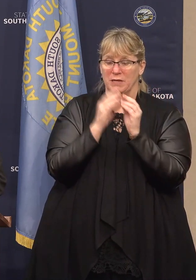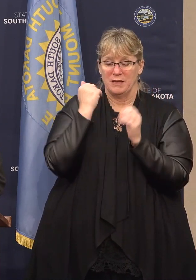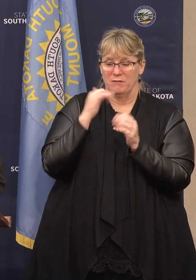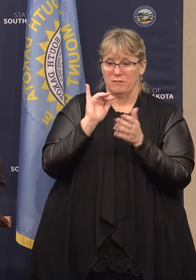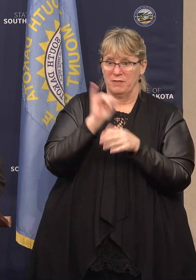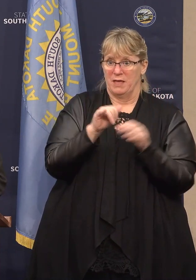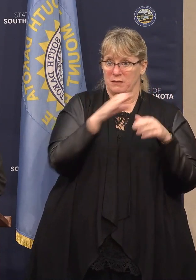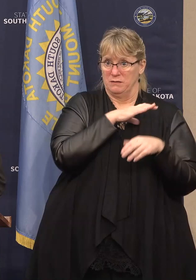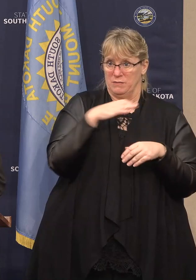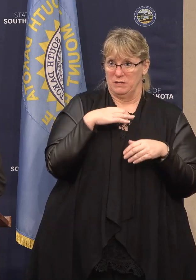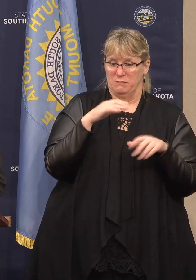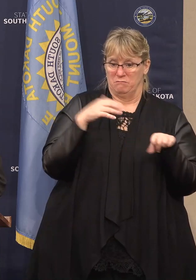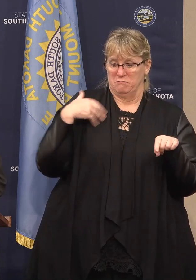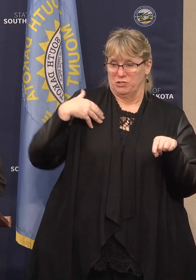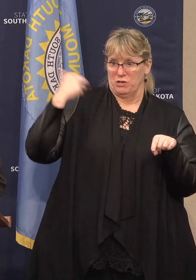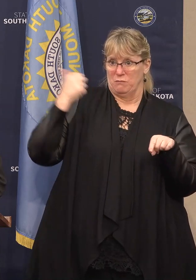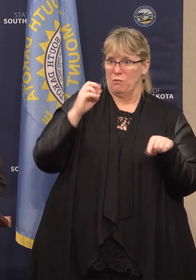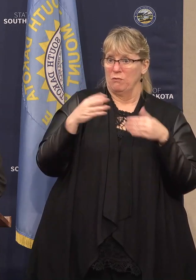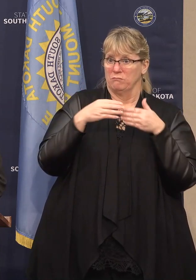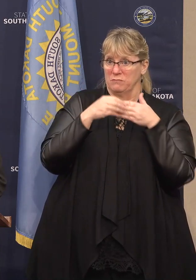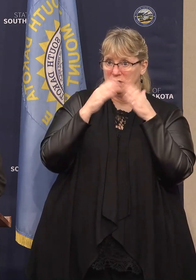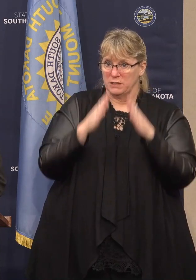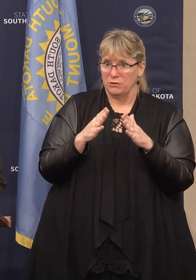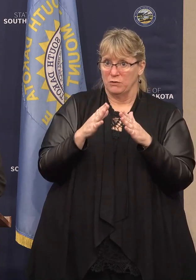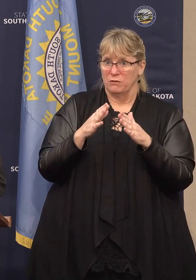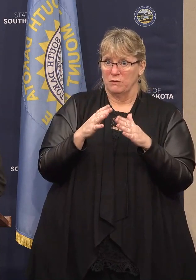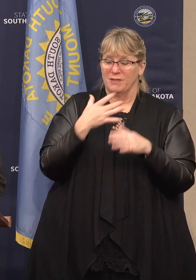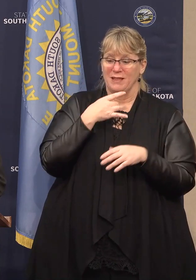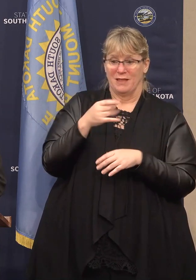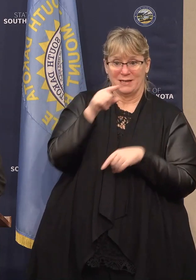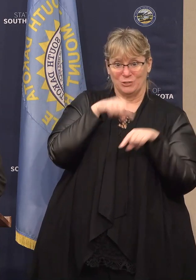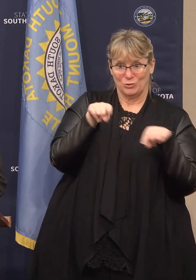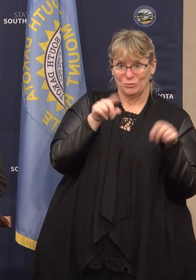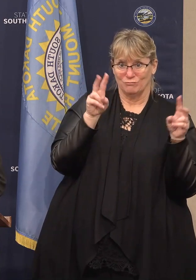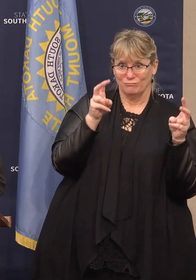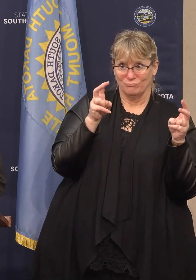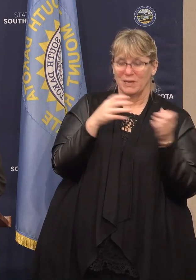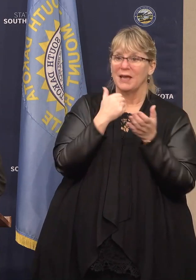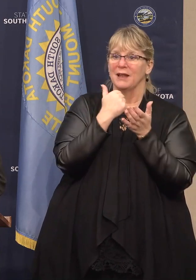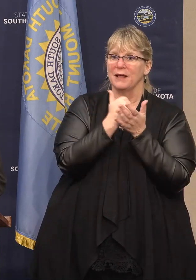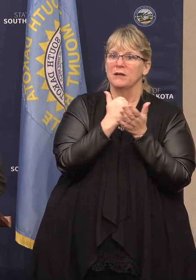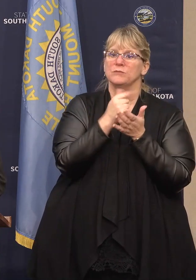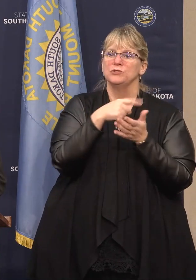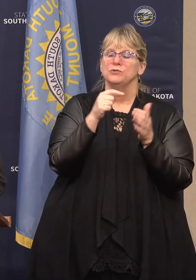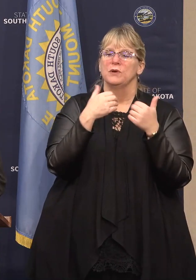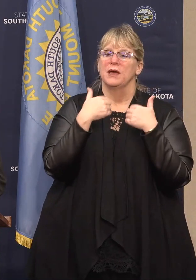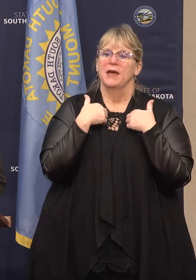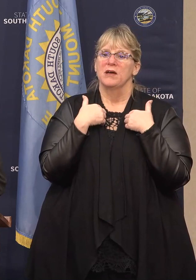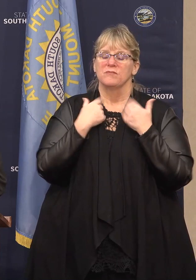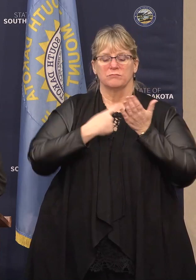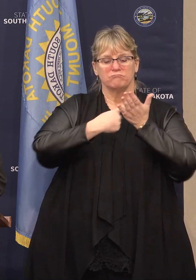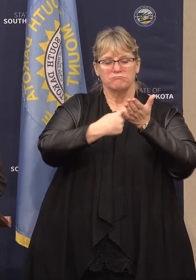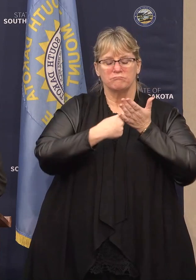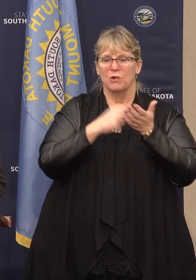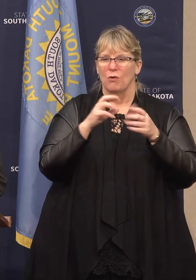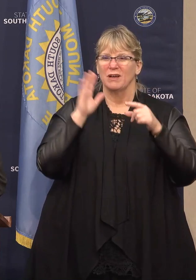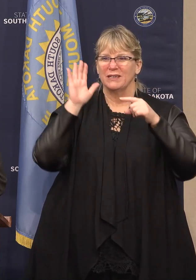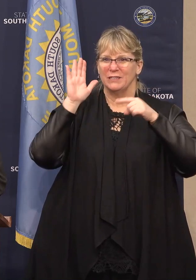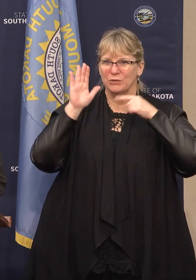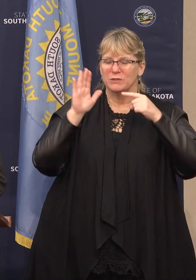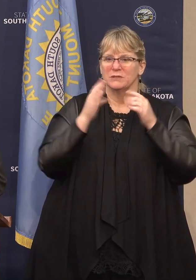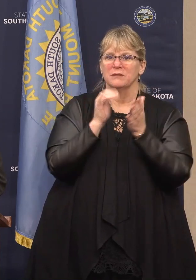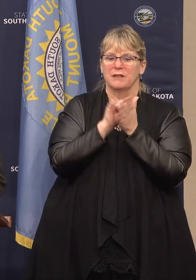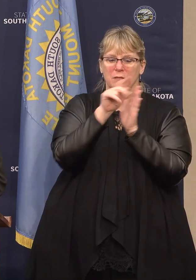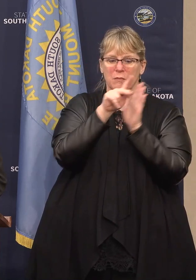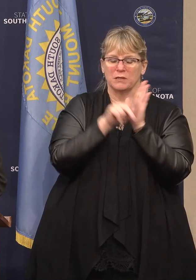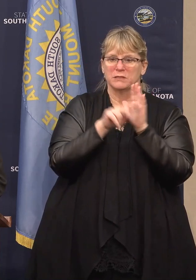that committee or the majority leader or the speaker liked you and helped you get a debate or a hearing so that the